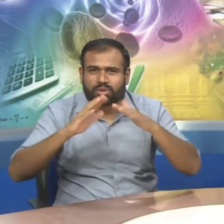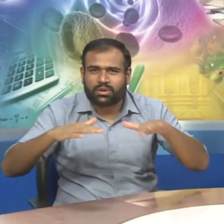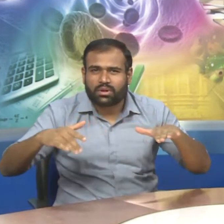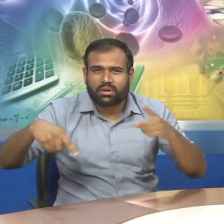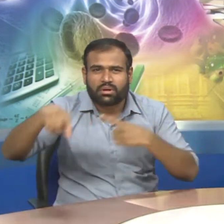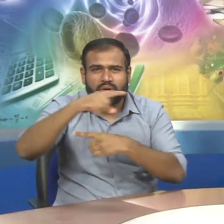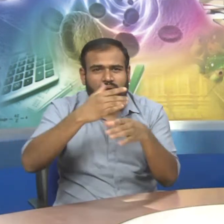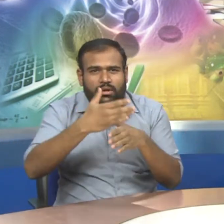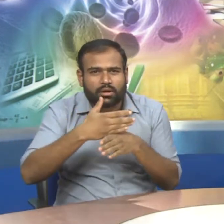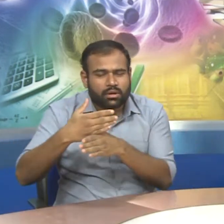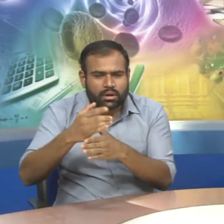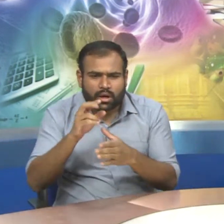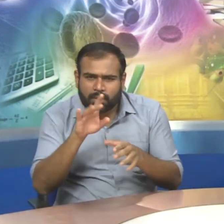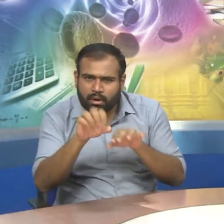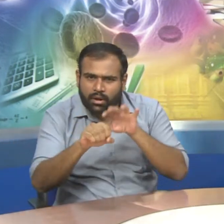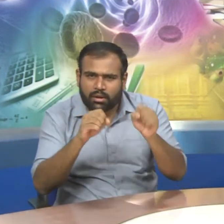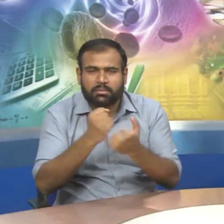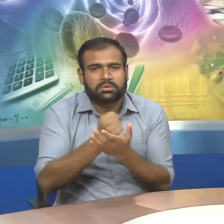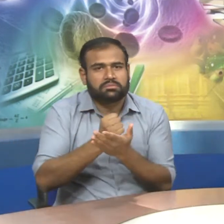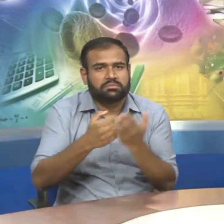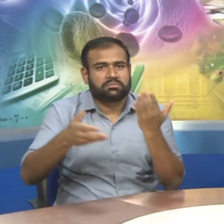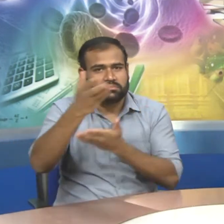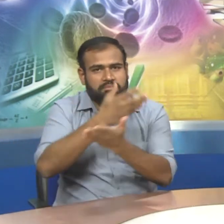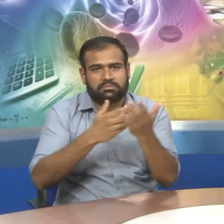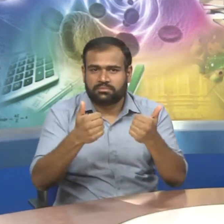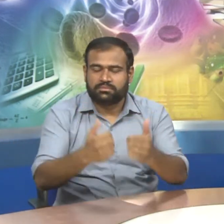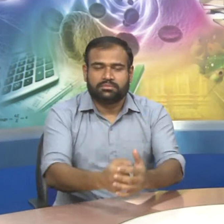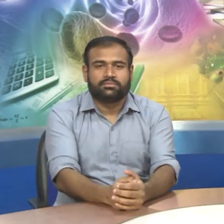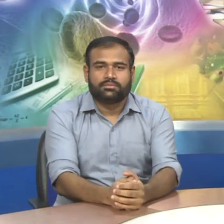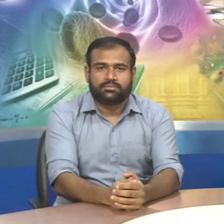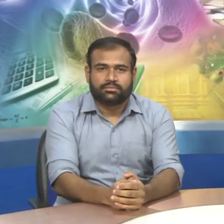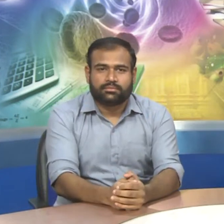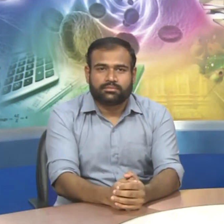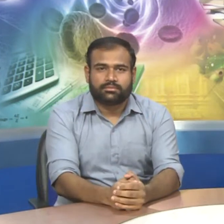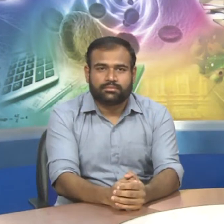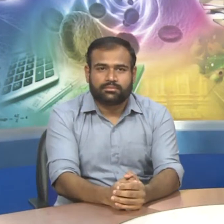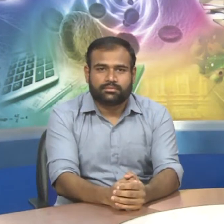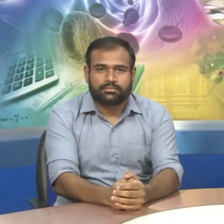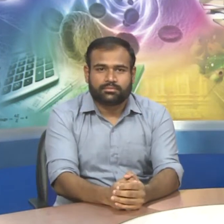share with your friends, you can easily understand.